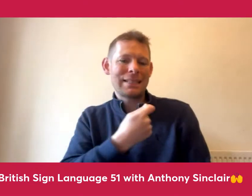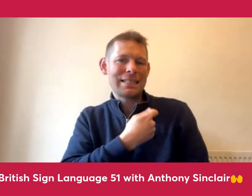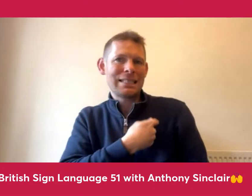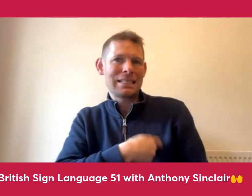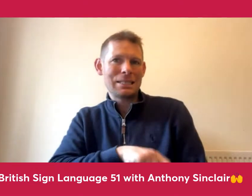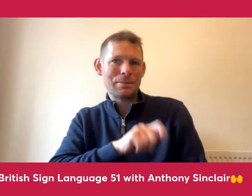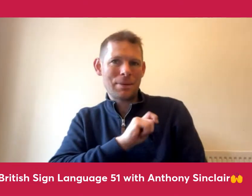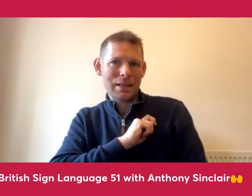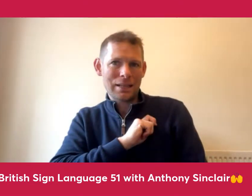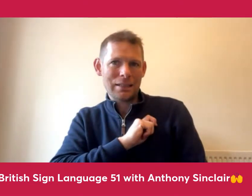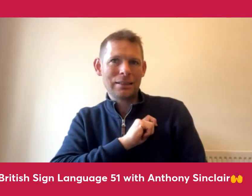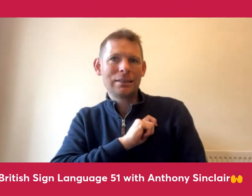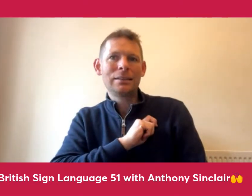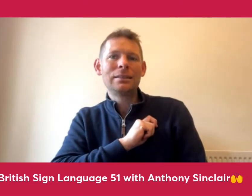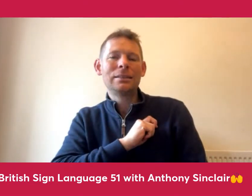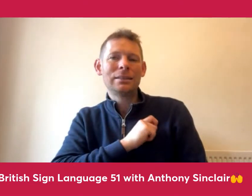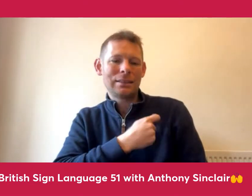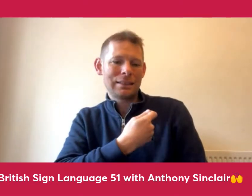Italy, Spain,